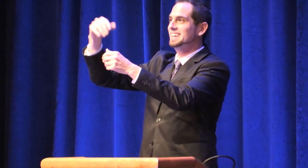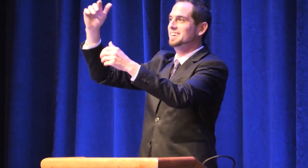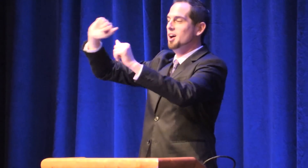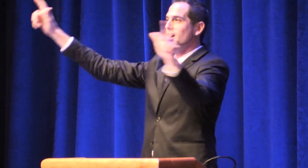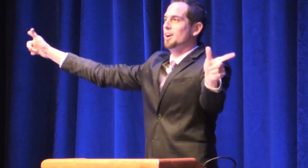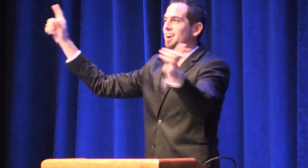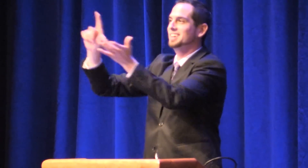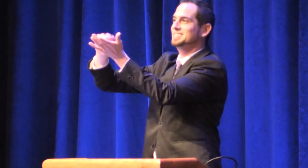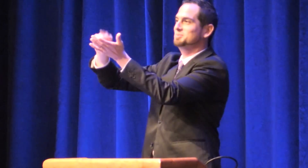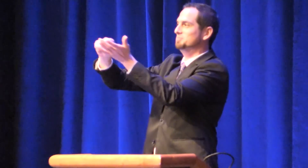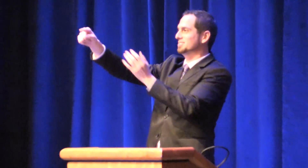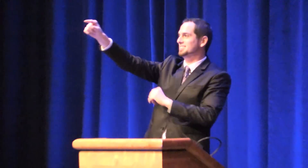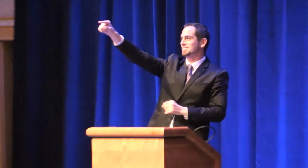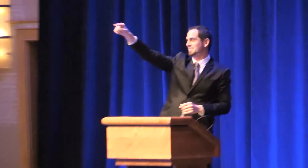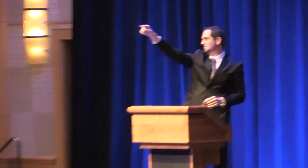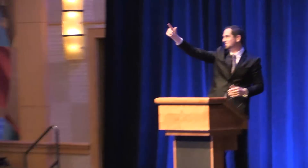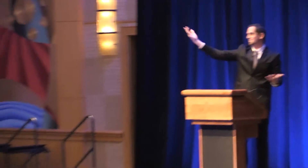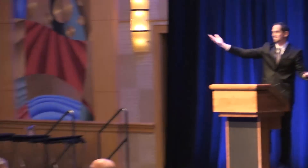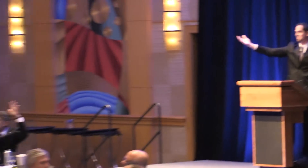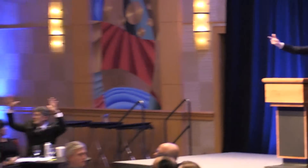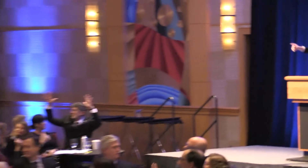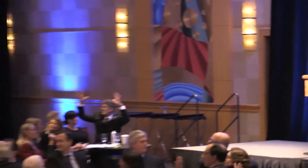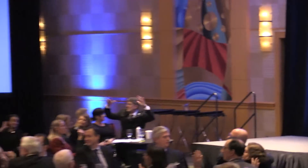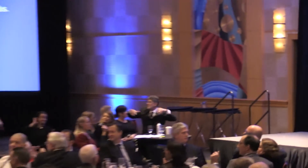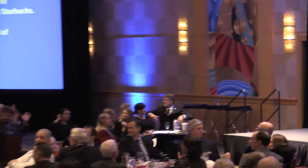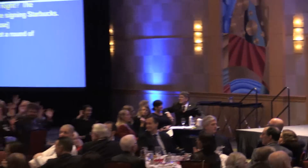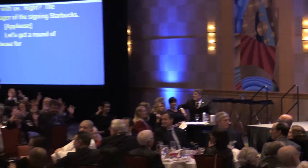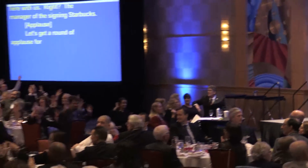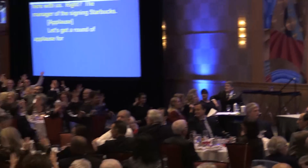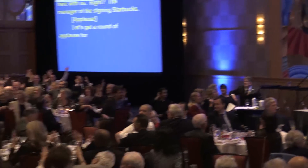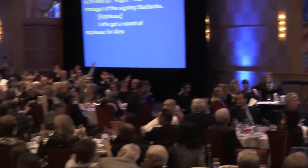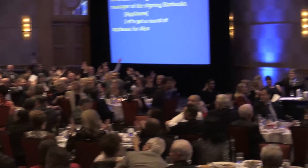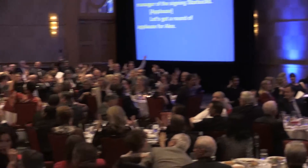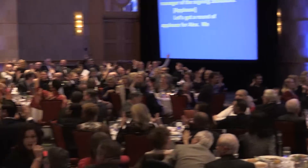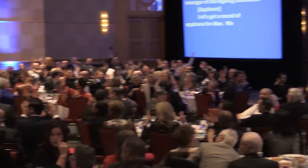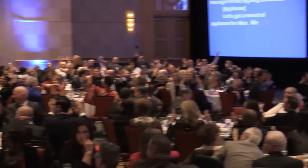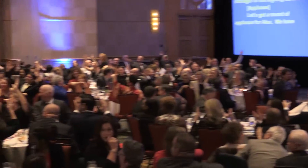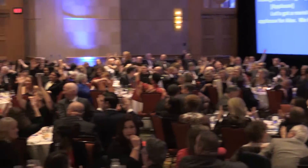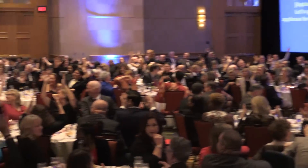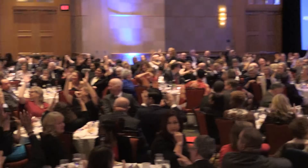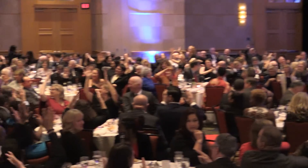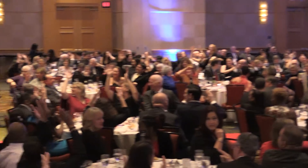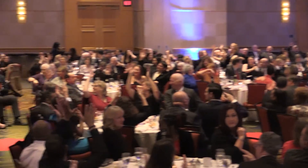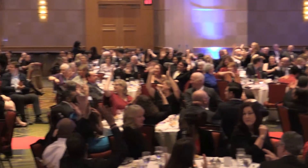Get a round of applause for Alex. You've seen his face all over the different media publications in the past couple days.